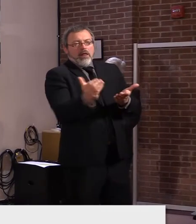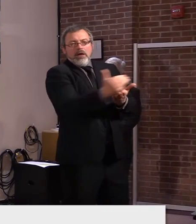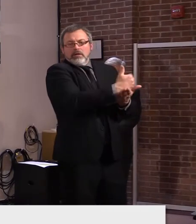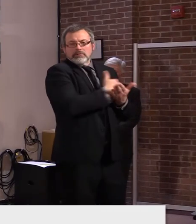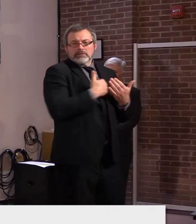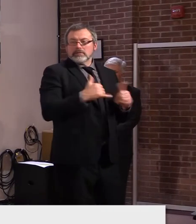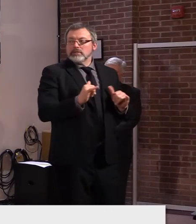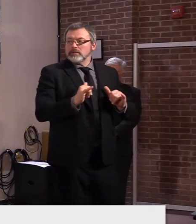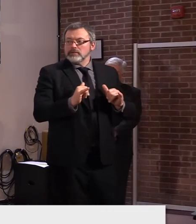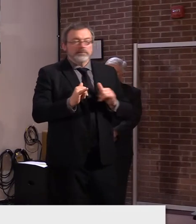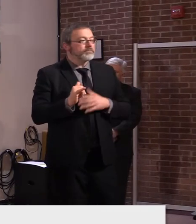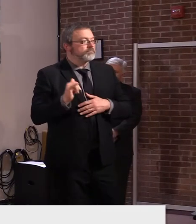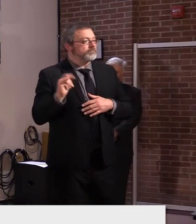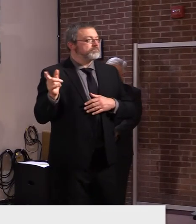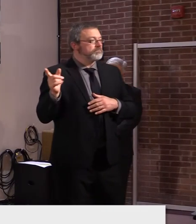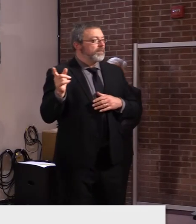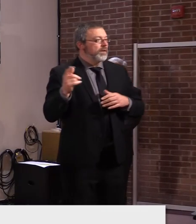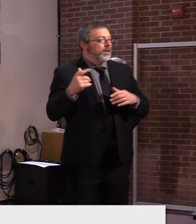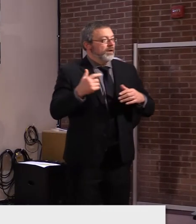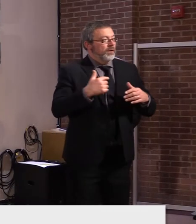I don't have that at my fingertips.